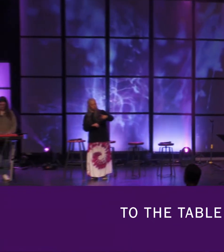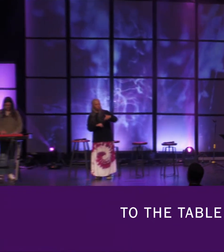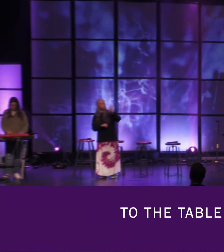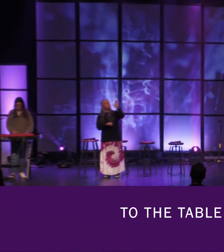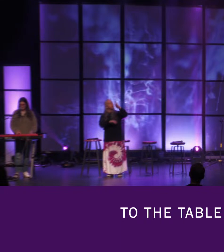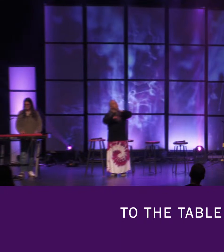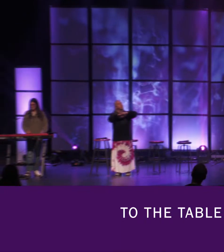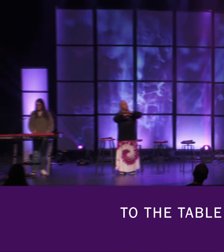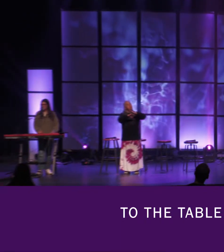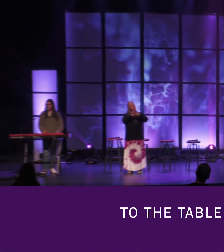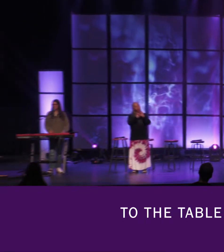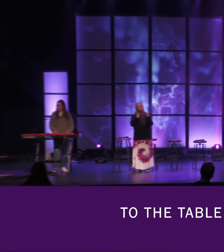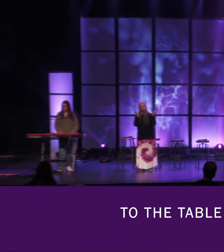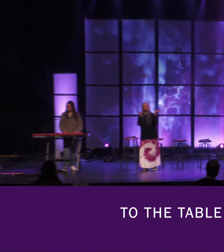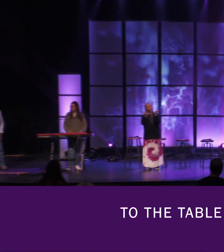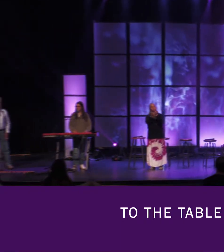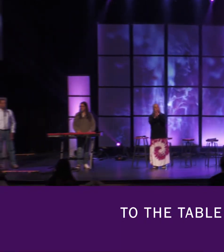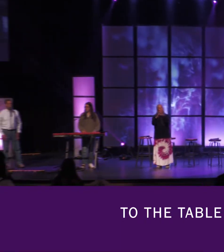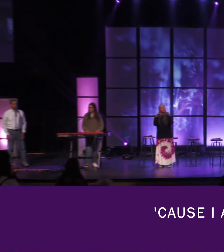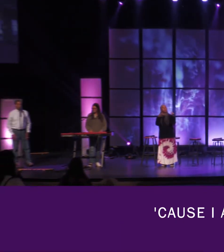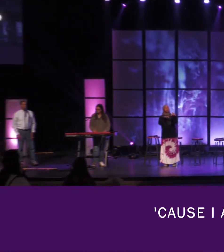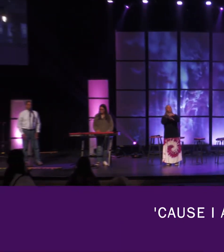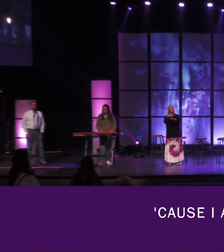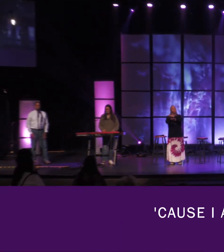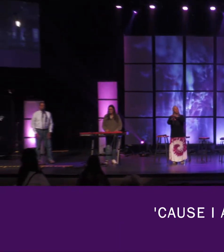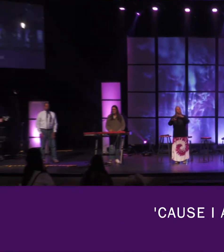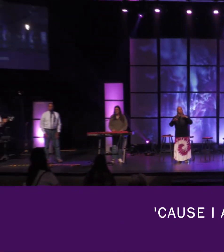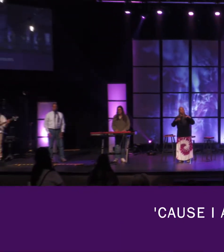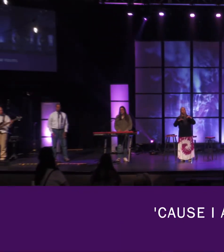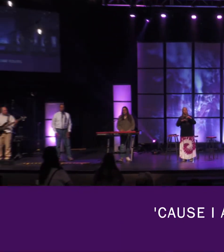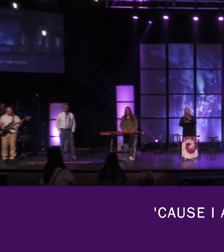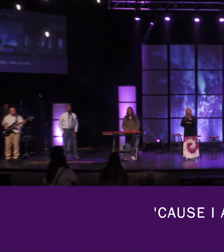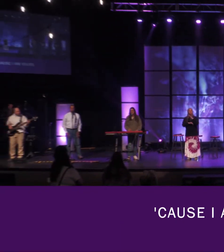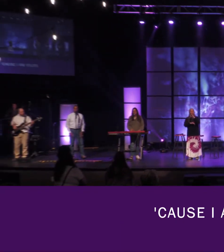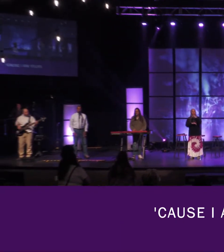the table by your side. 'Cause I am